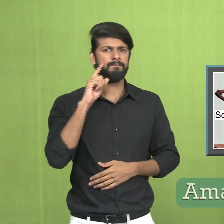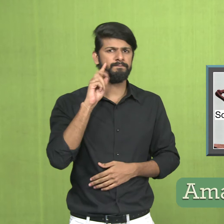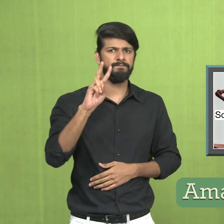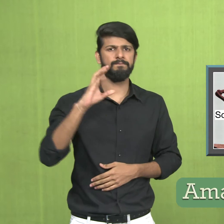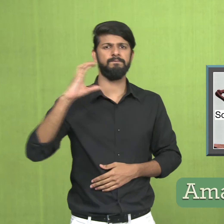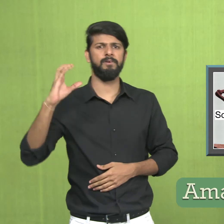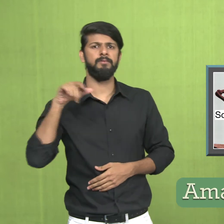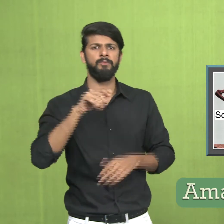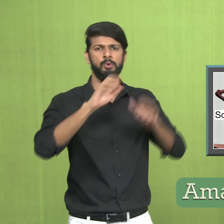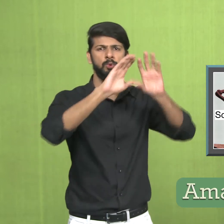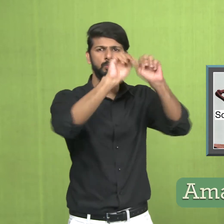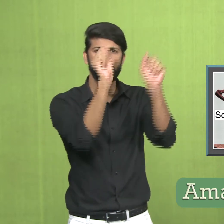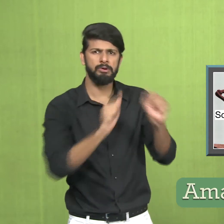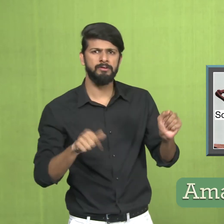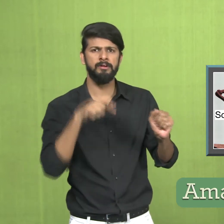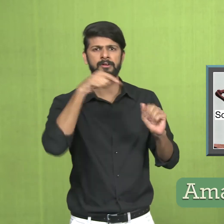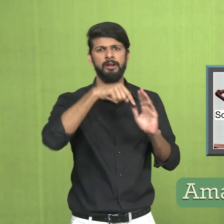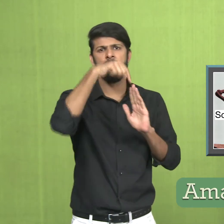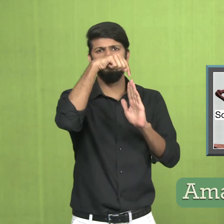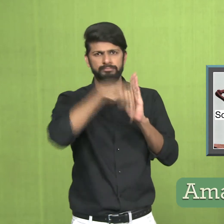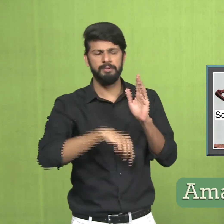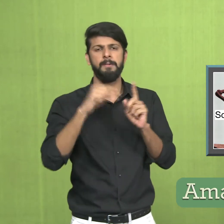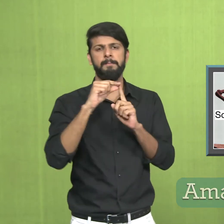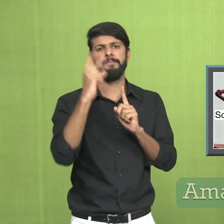10, sculpture of Indus Valley Civilization part 2.